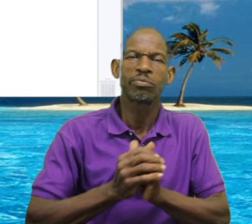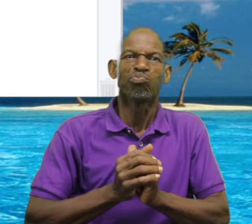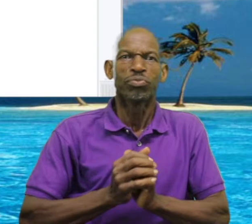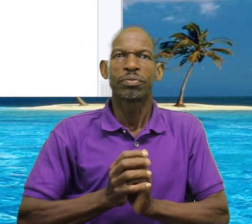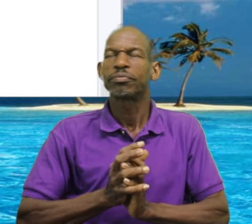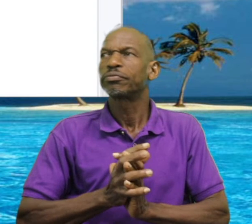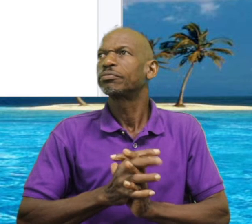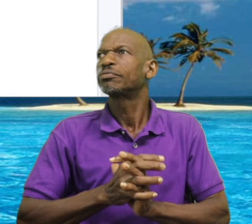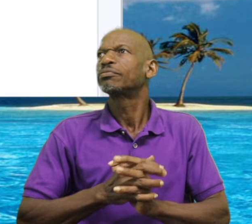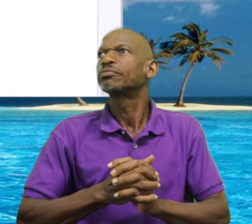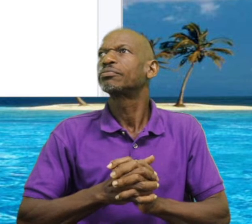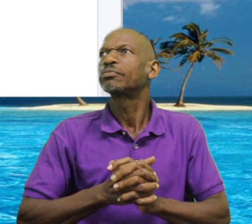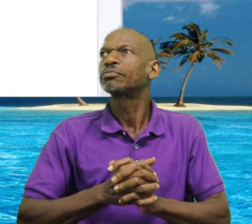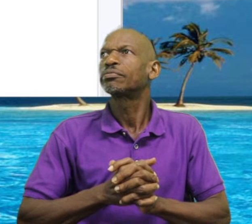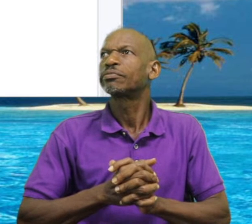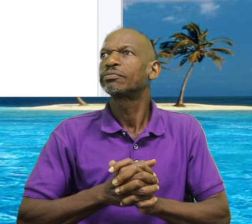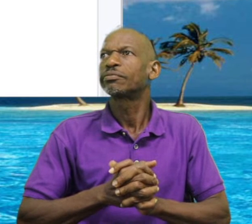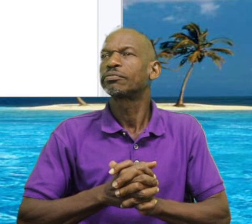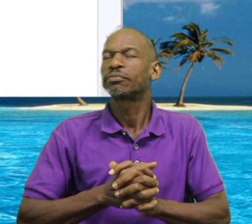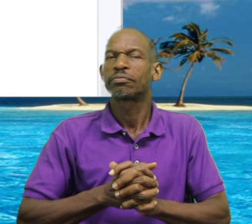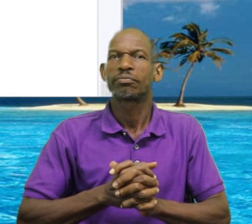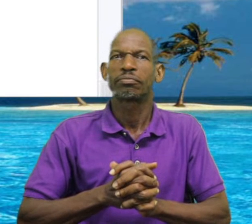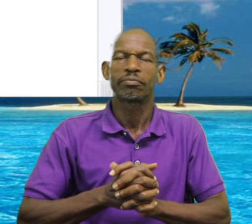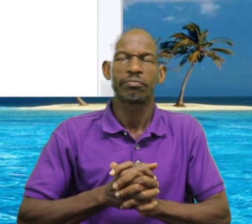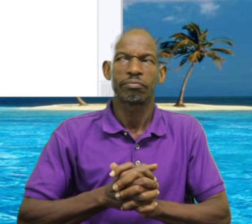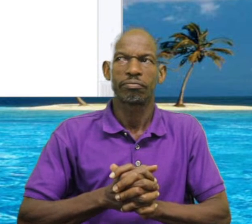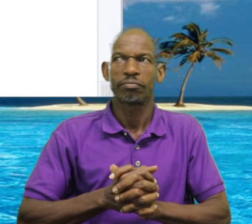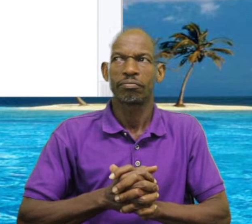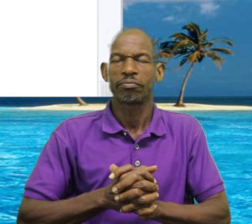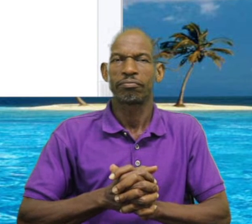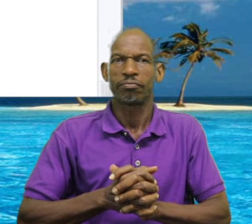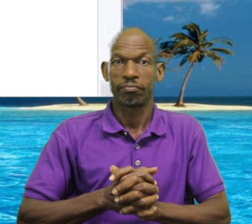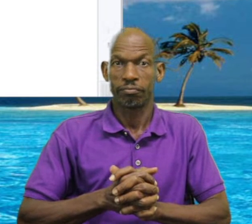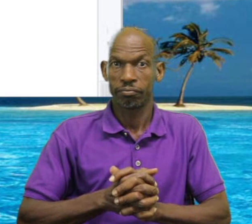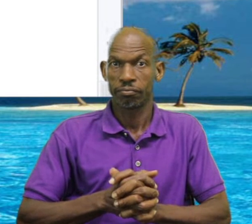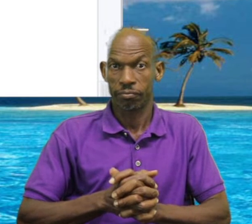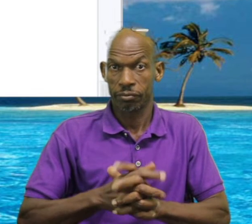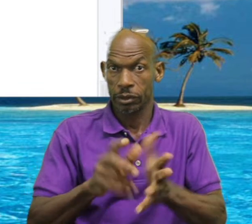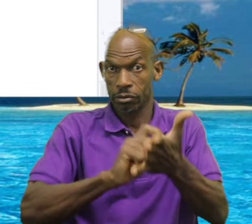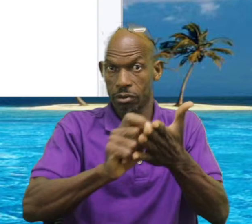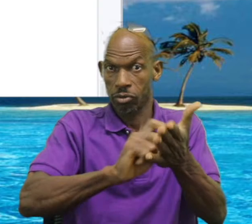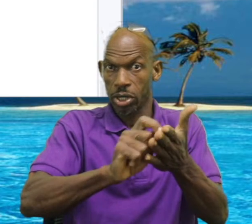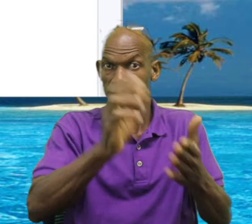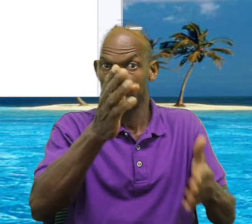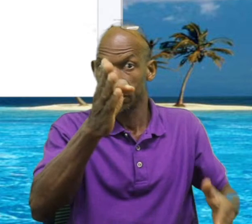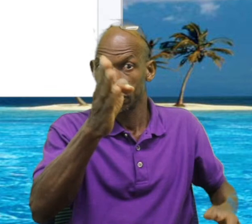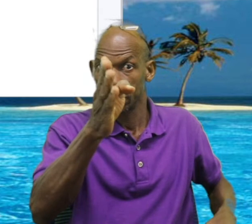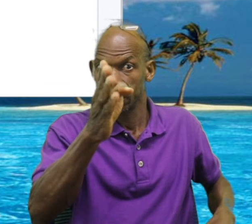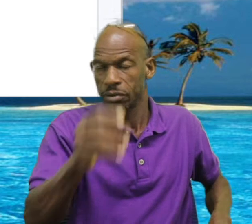am showing you that to show you this now. So if I put